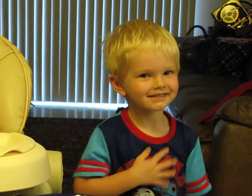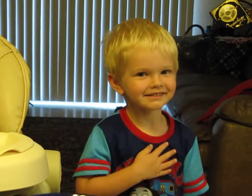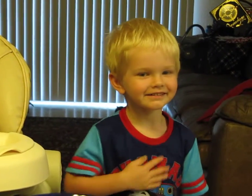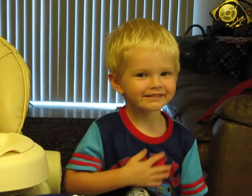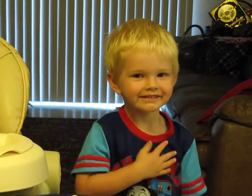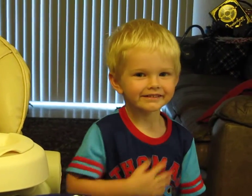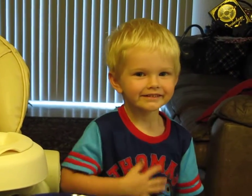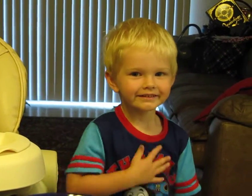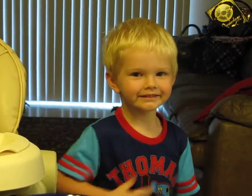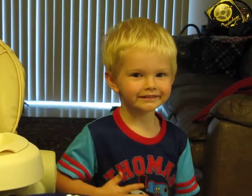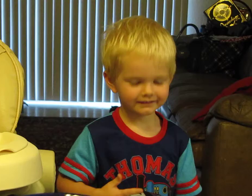what's more?